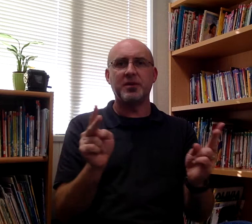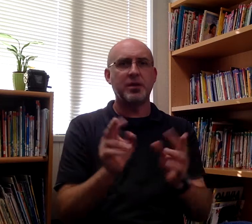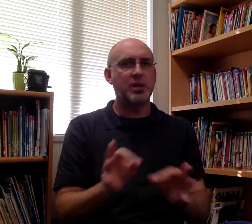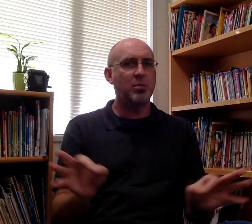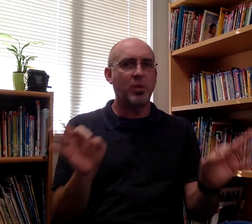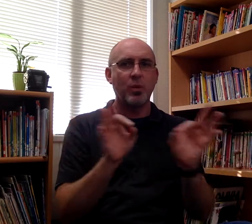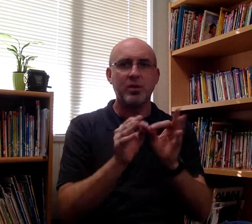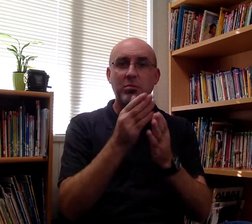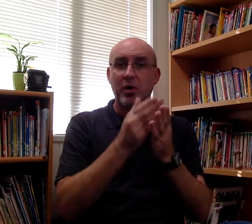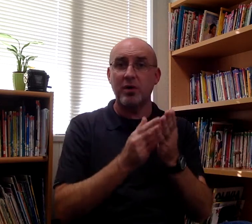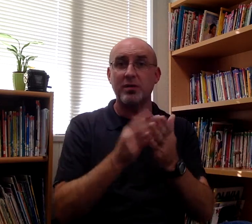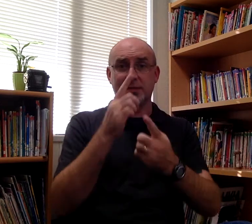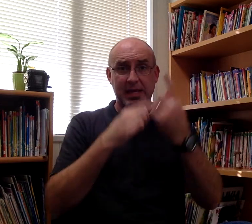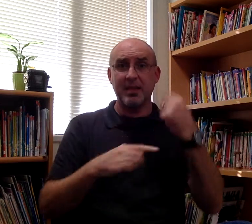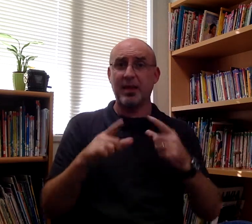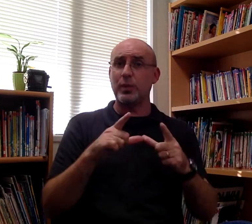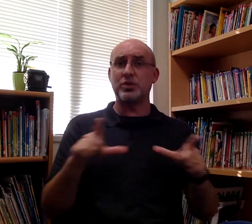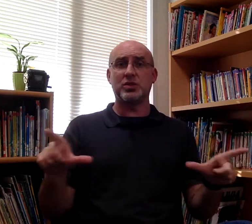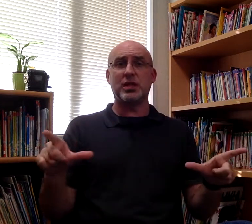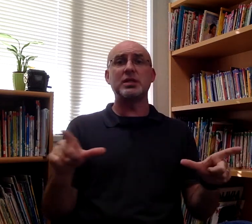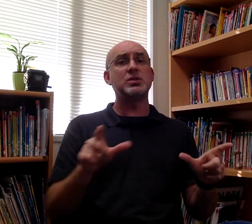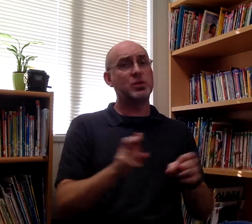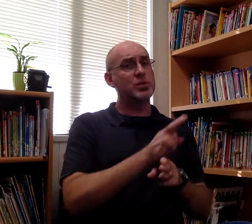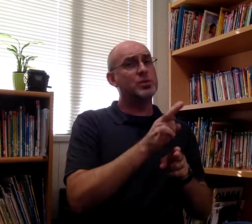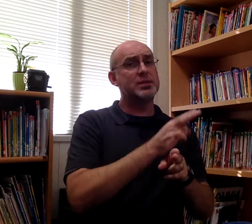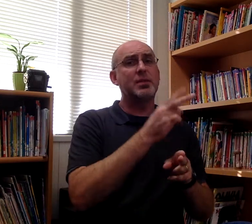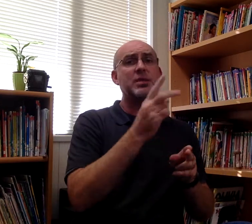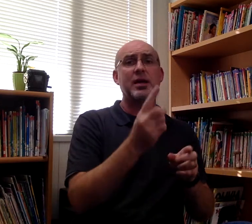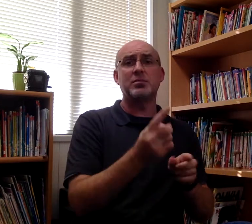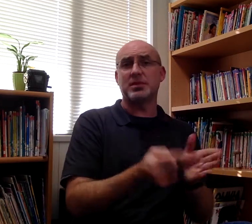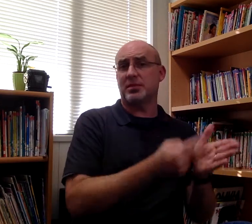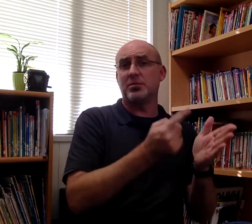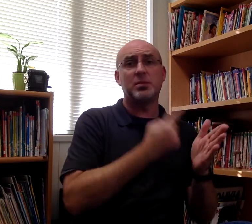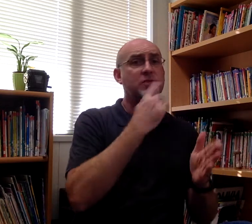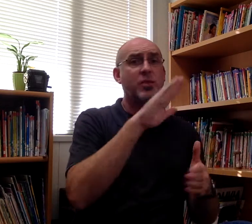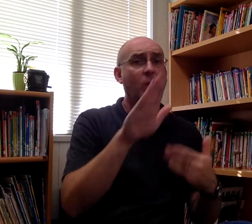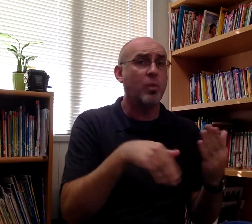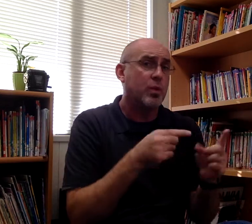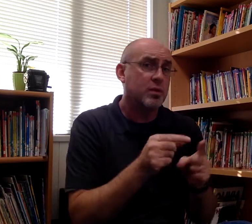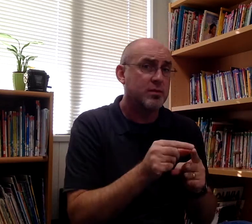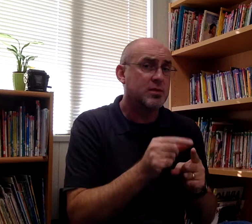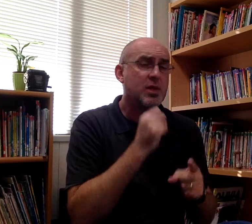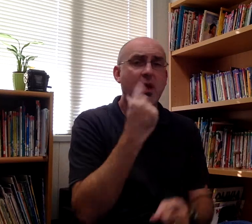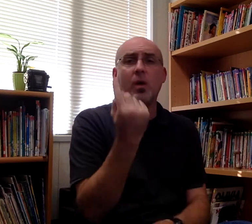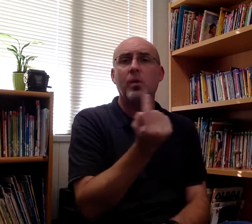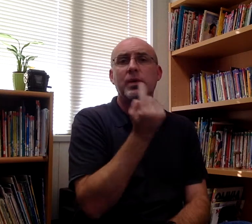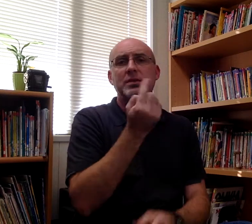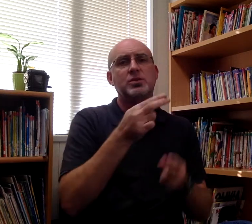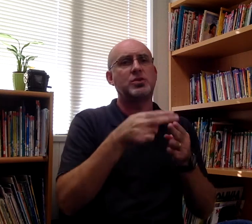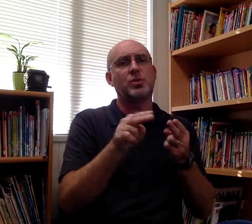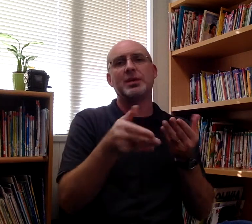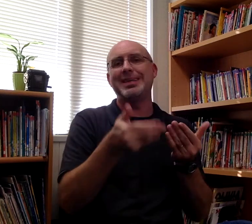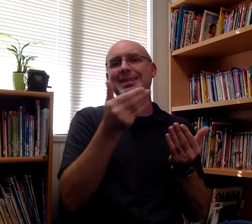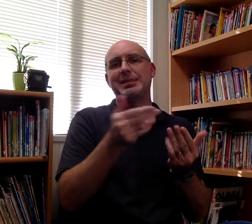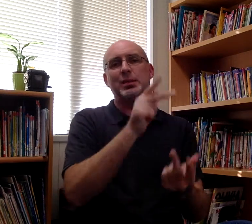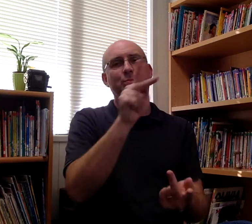very important part of sign language, and it's used sometimes for the whole word. There's not always a short, easy,